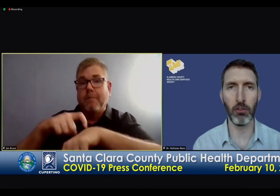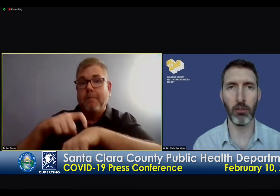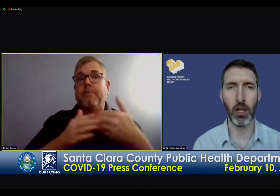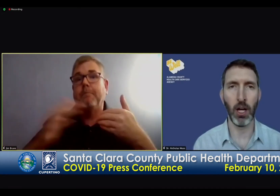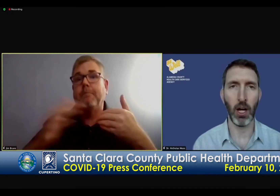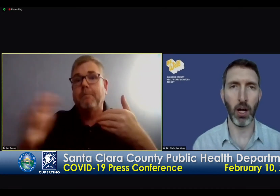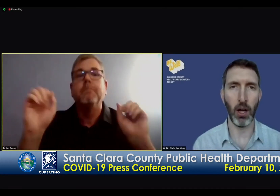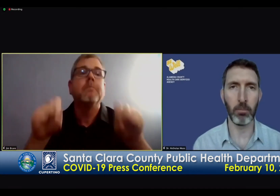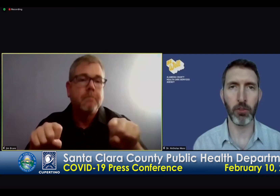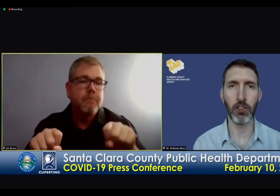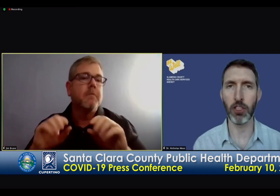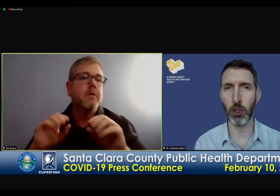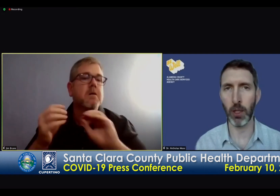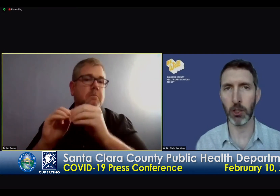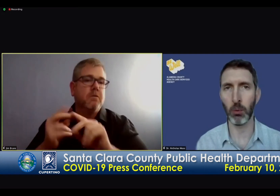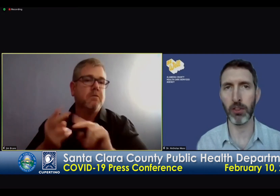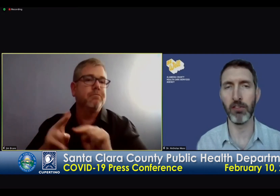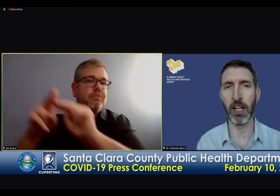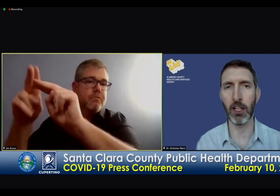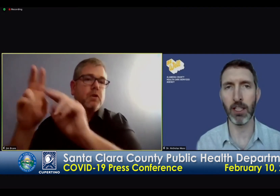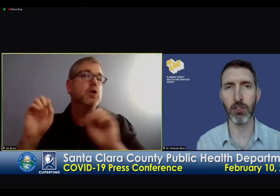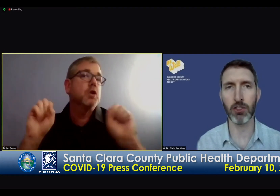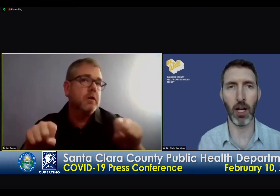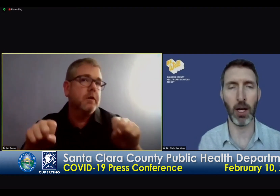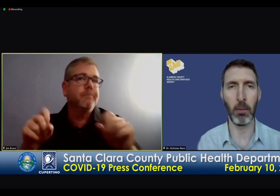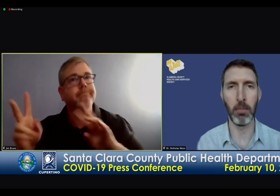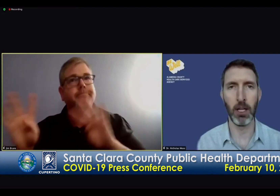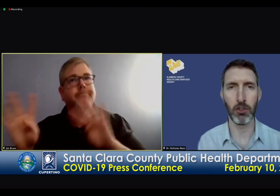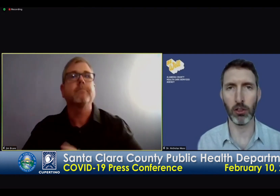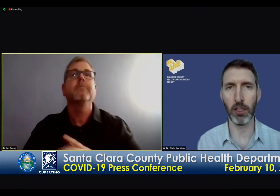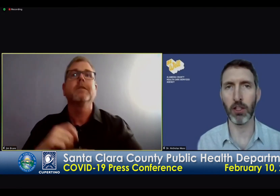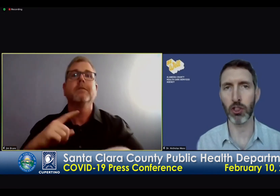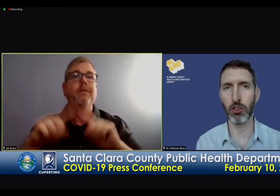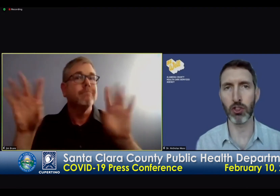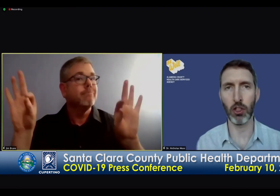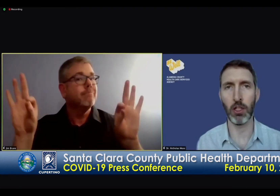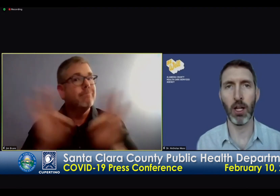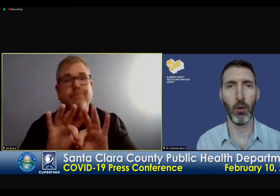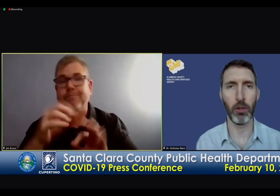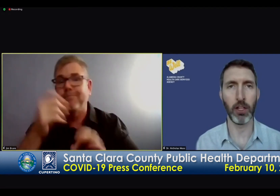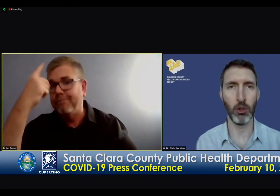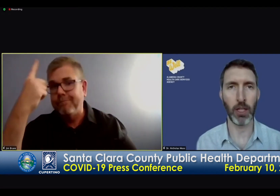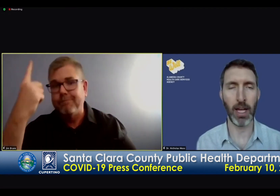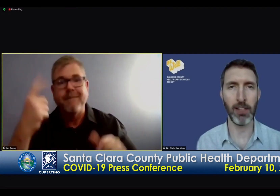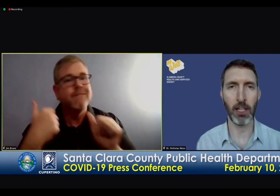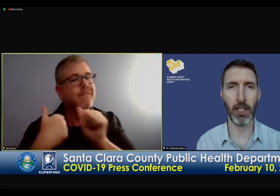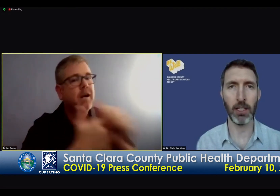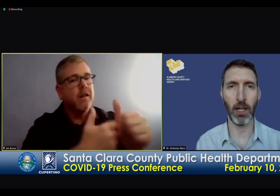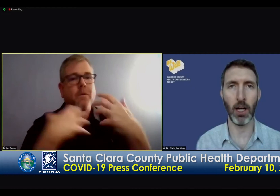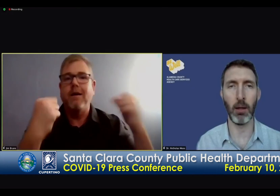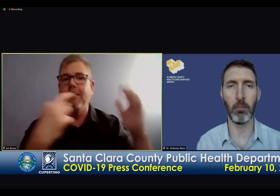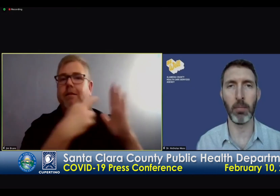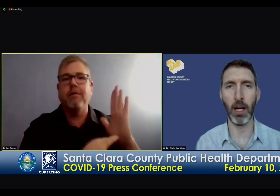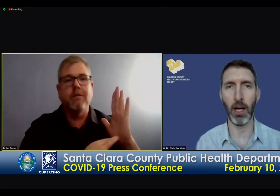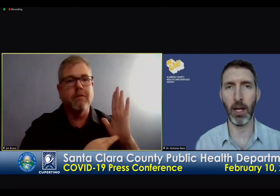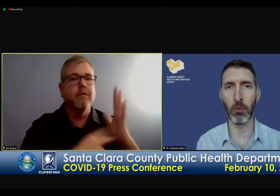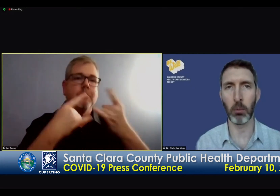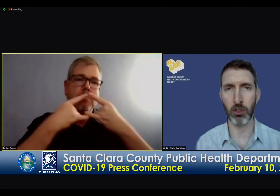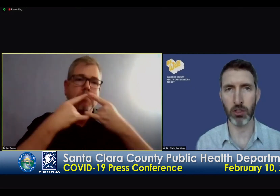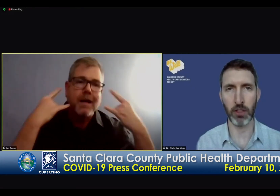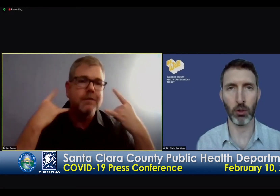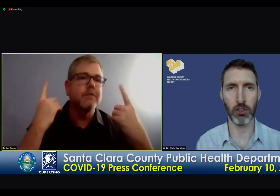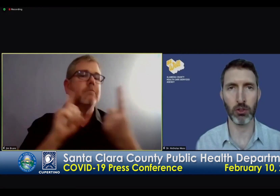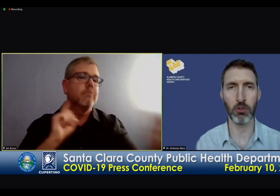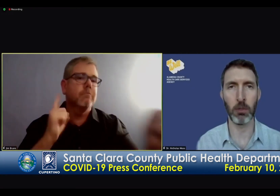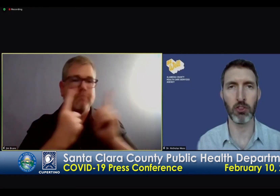of the situation with the variants. Certainly, there's concern with the UK variant and reports